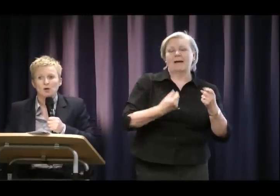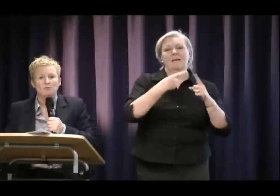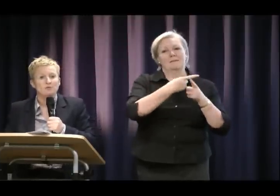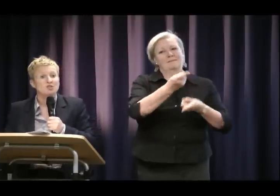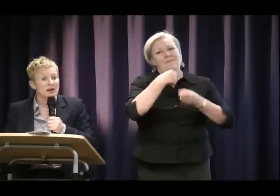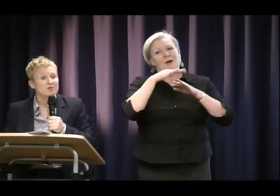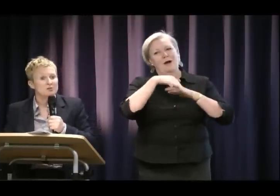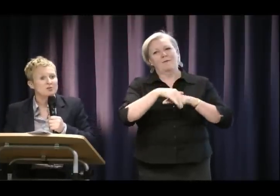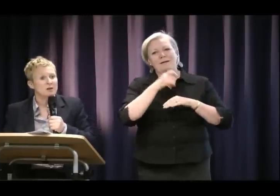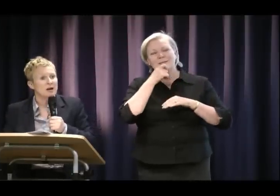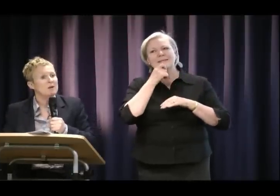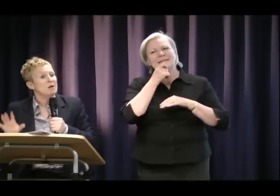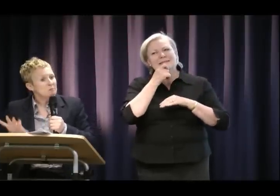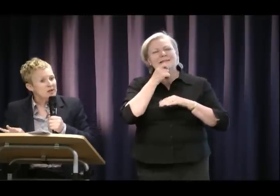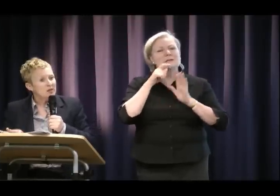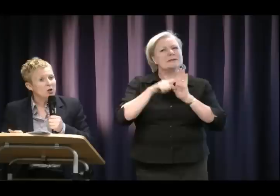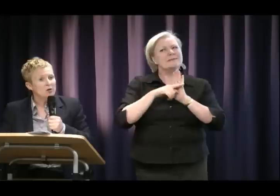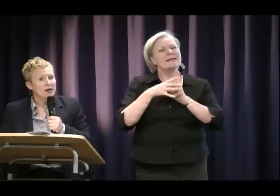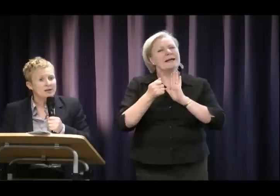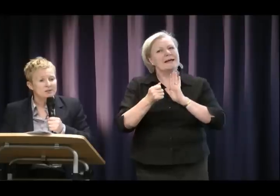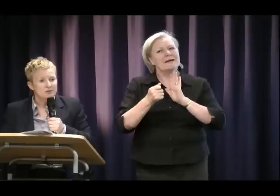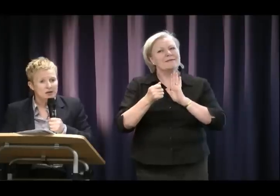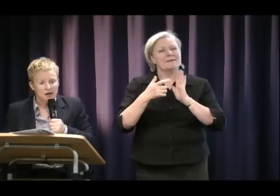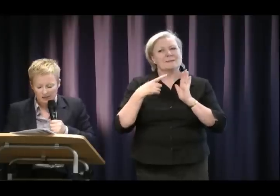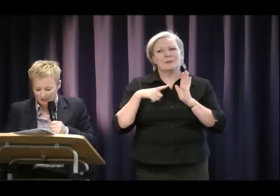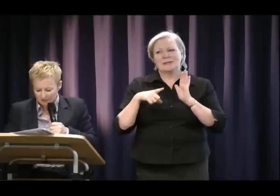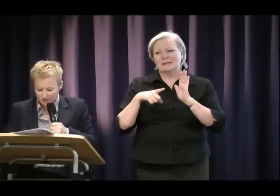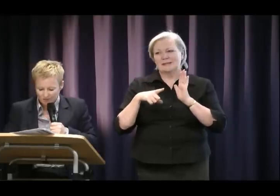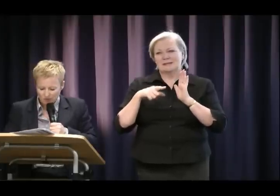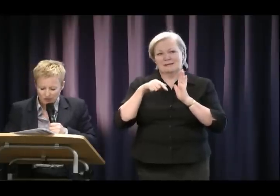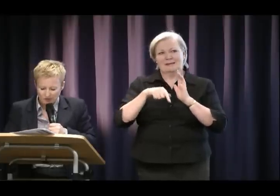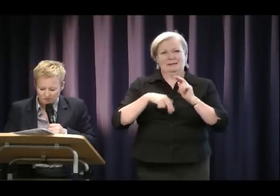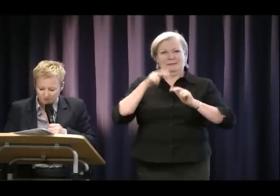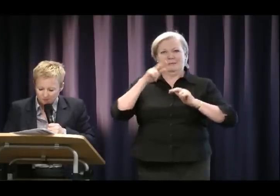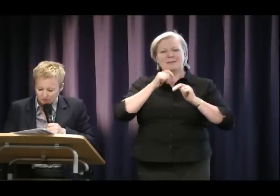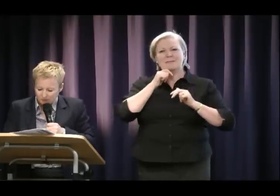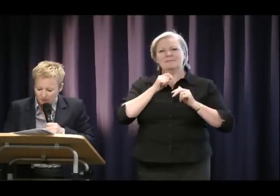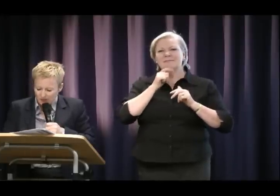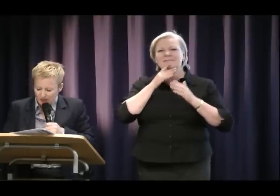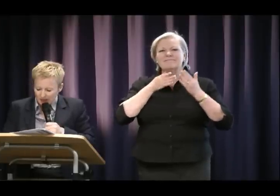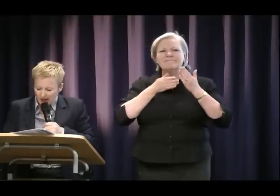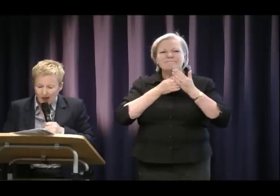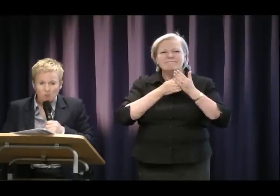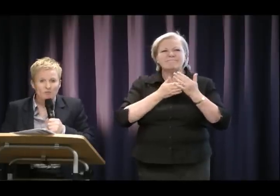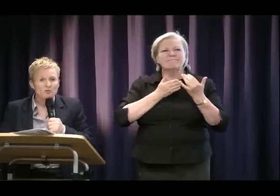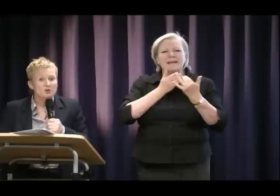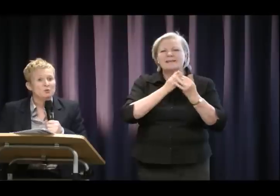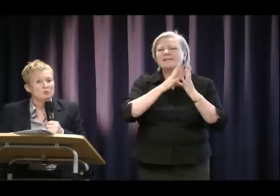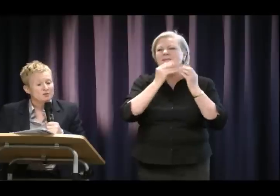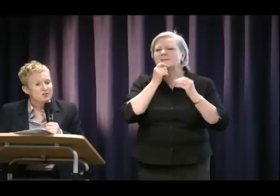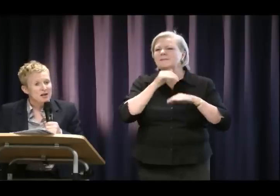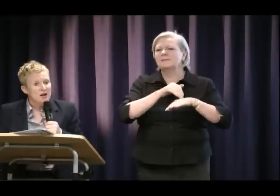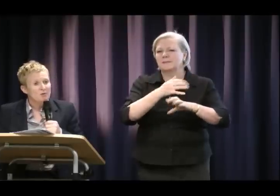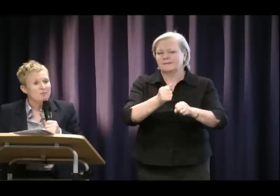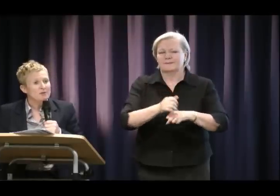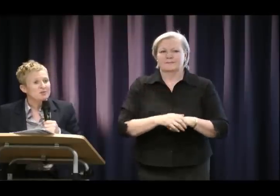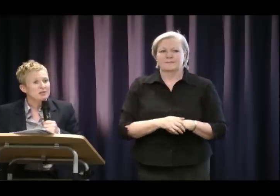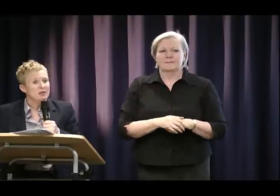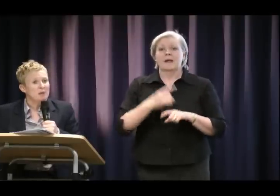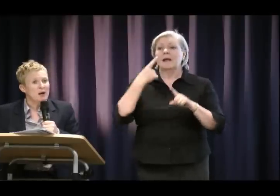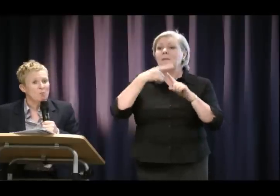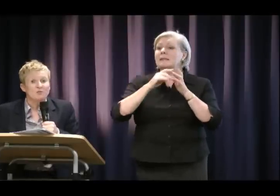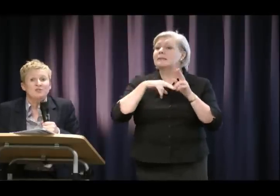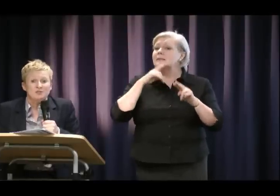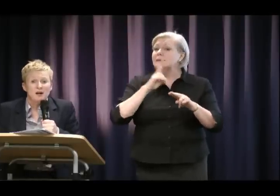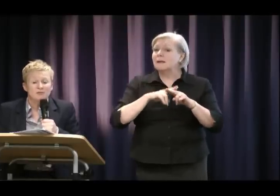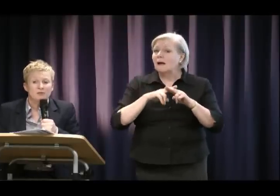of the challenges about being located in this building. We've also talked to staff,